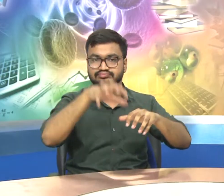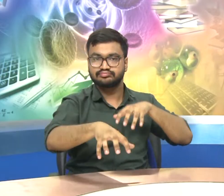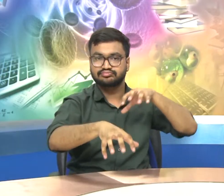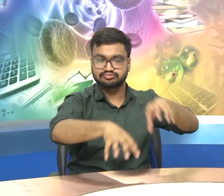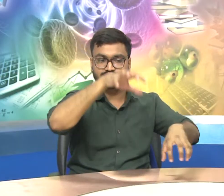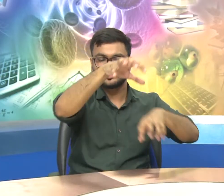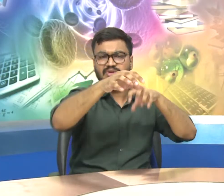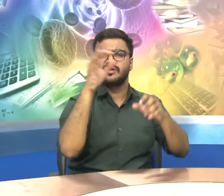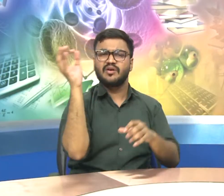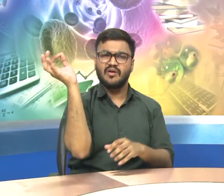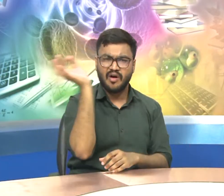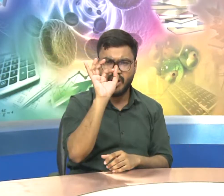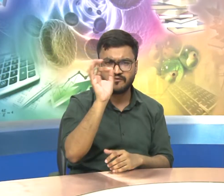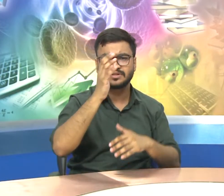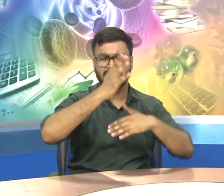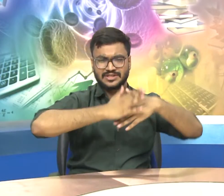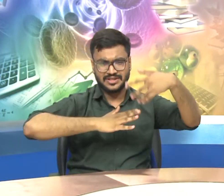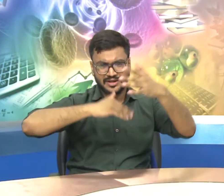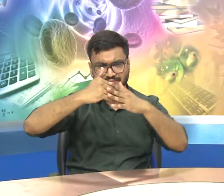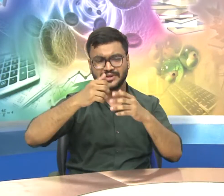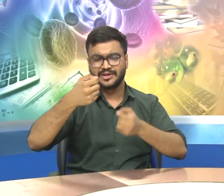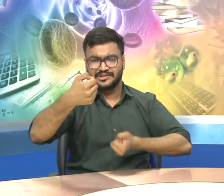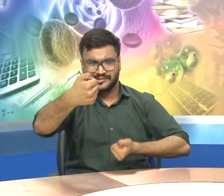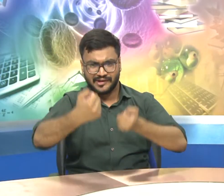Environment changed because of pollution.